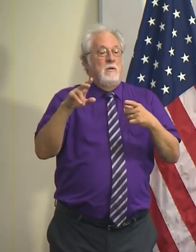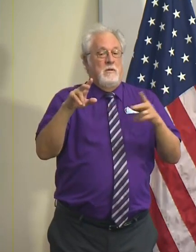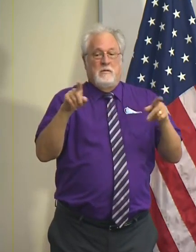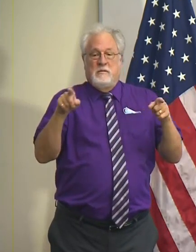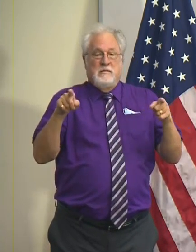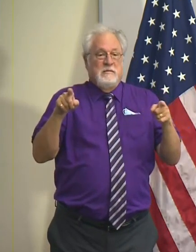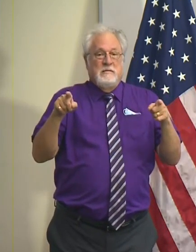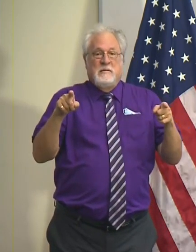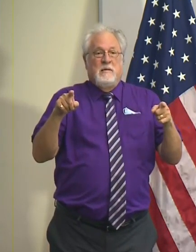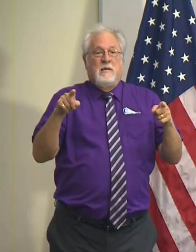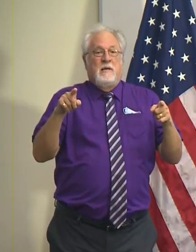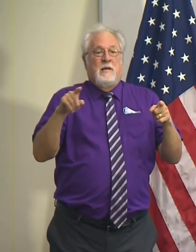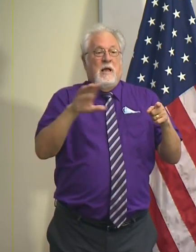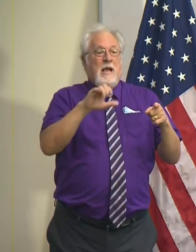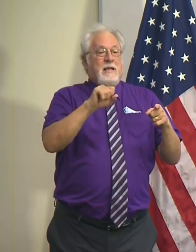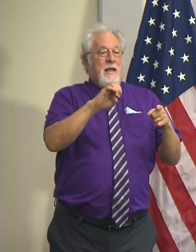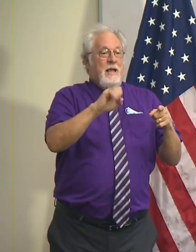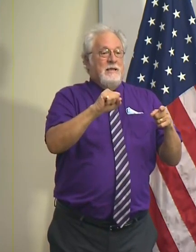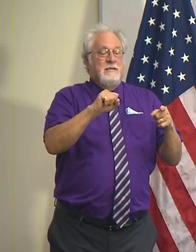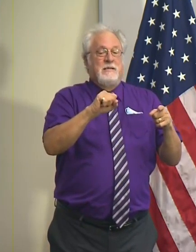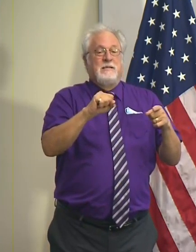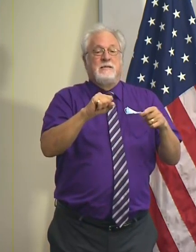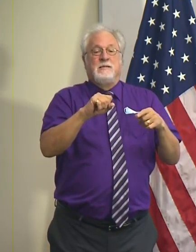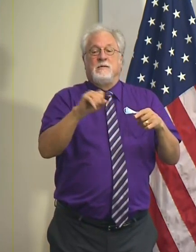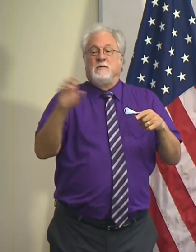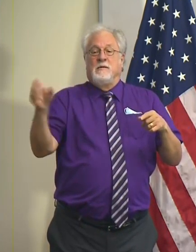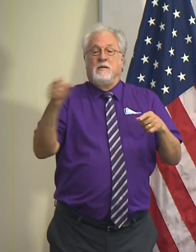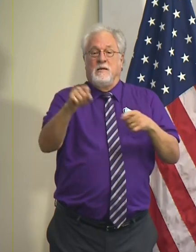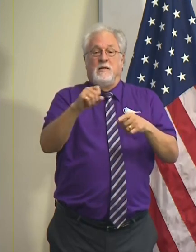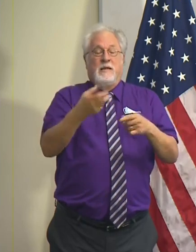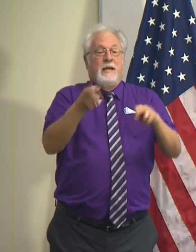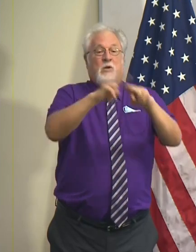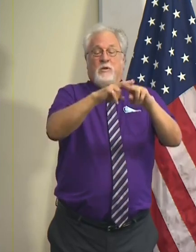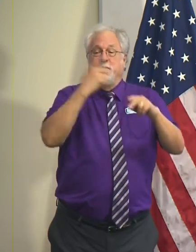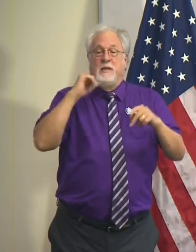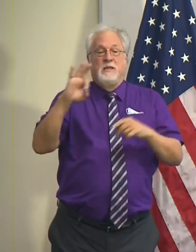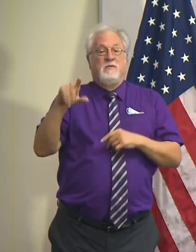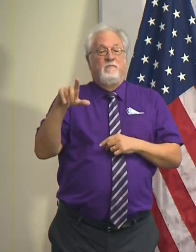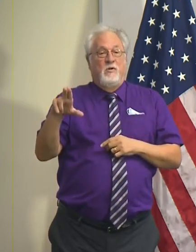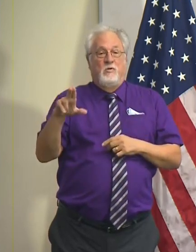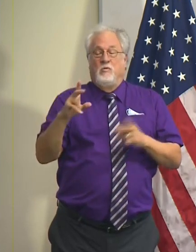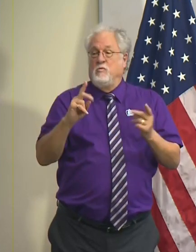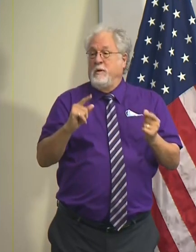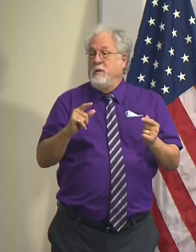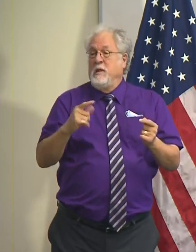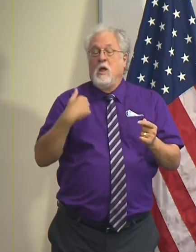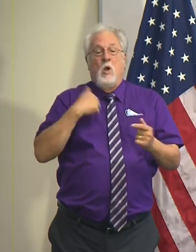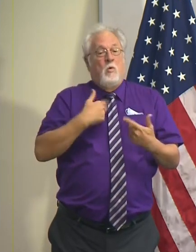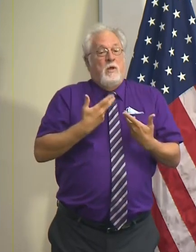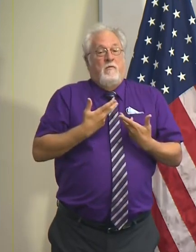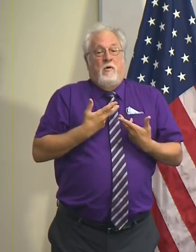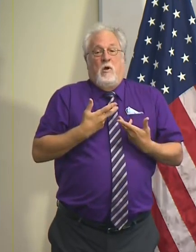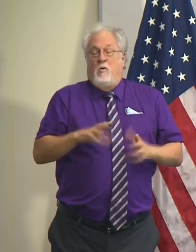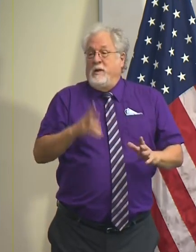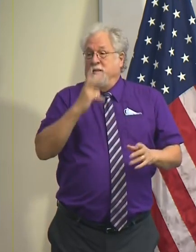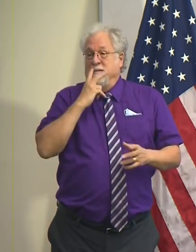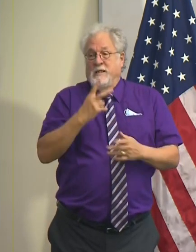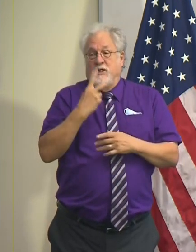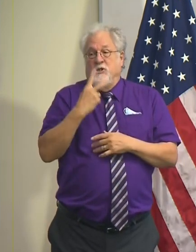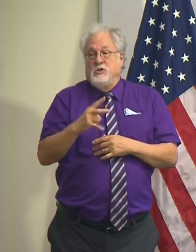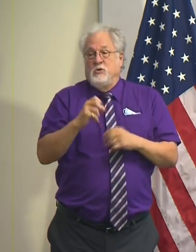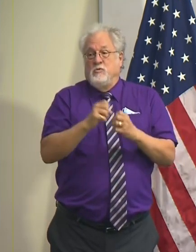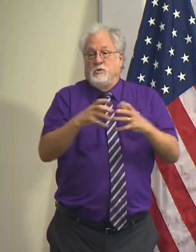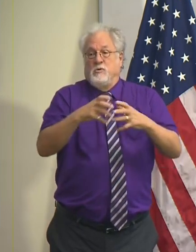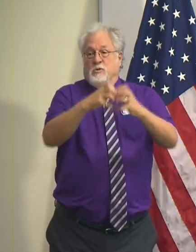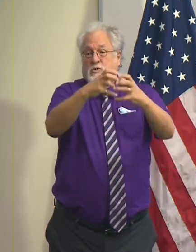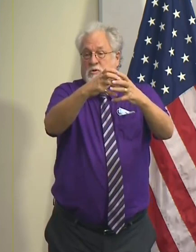have cases, hospitalizations increase rapidly. And we've already seen 2